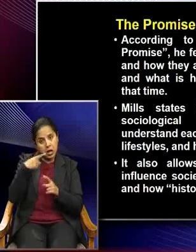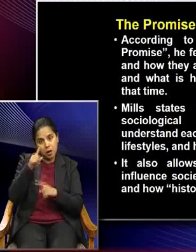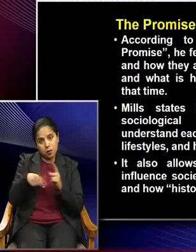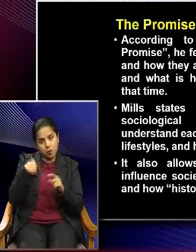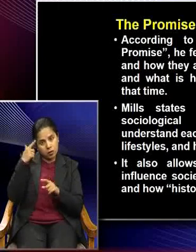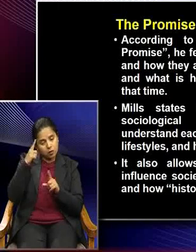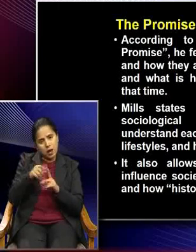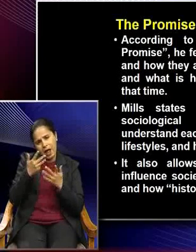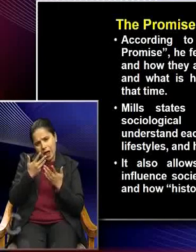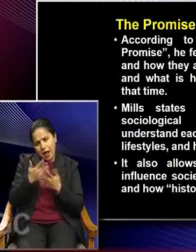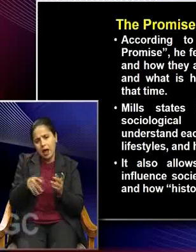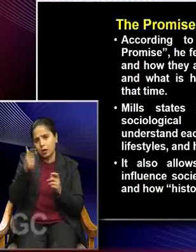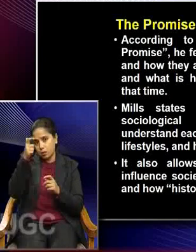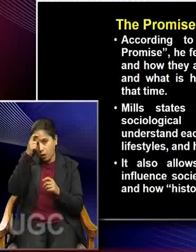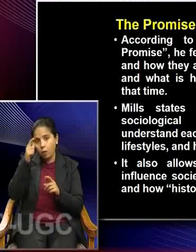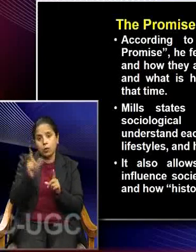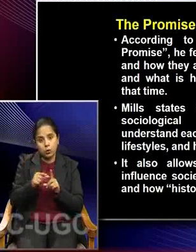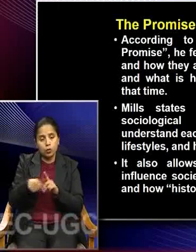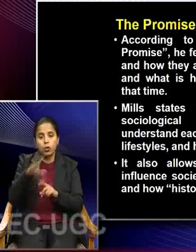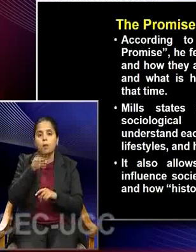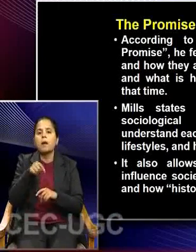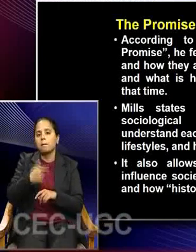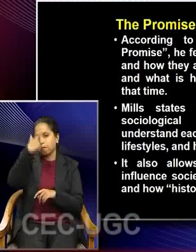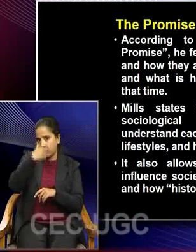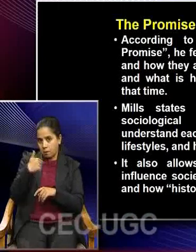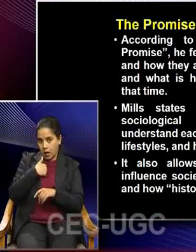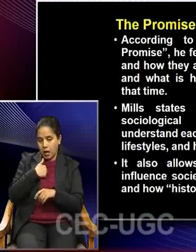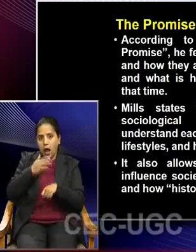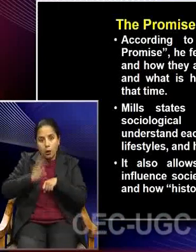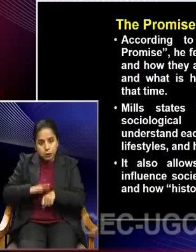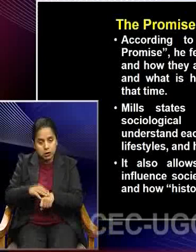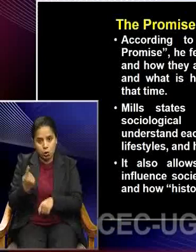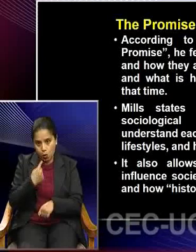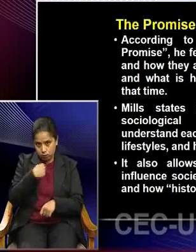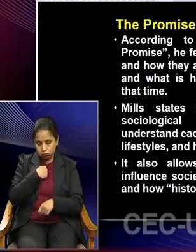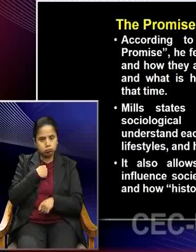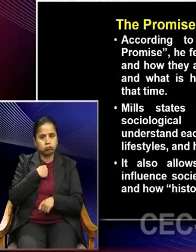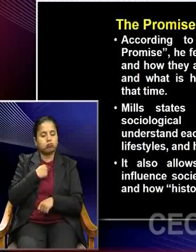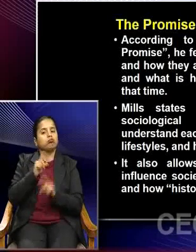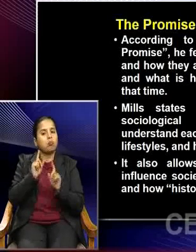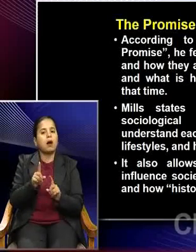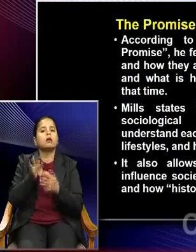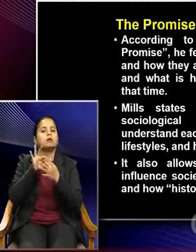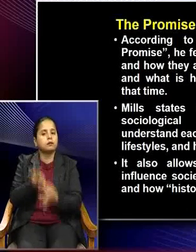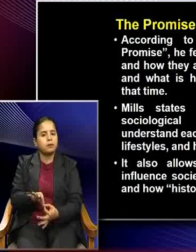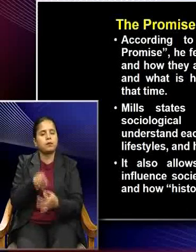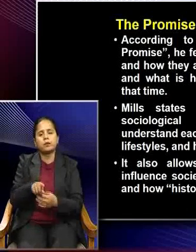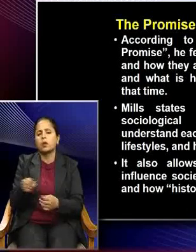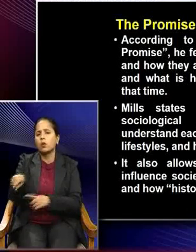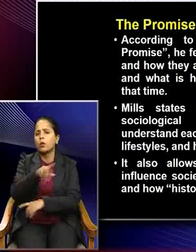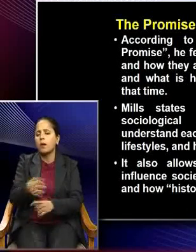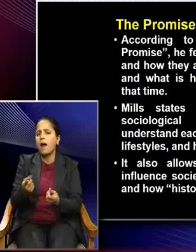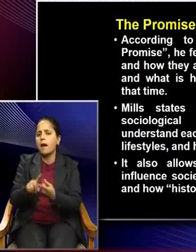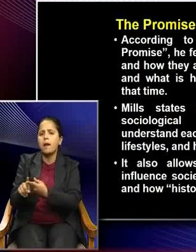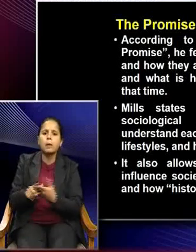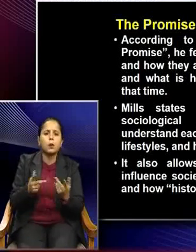about any kind of an issue as an individual experience, but connect it to what is